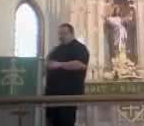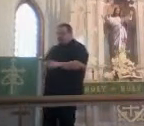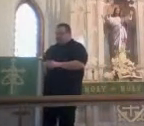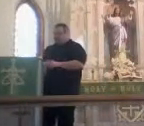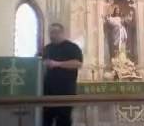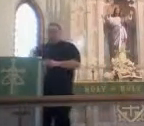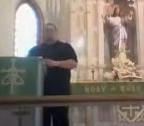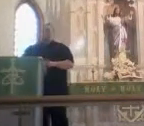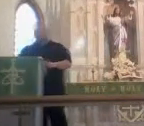calm.